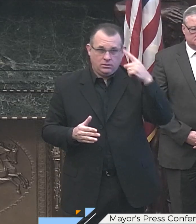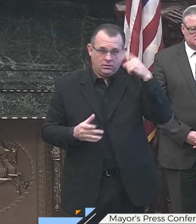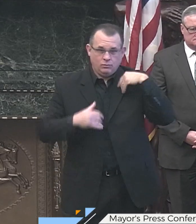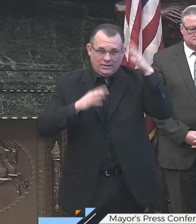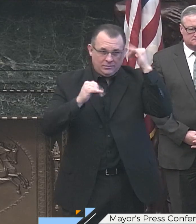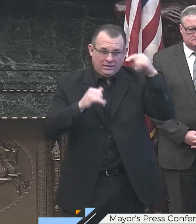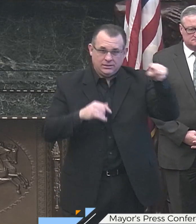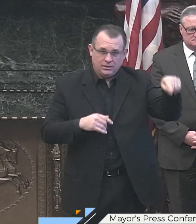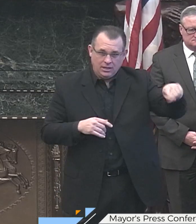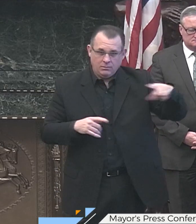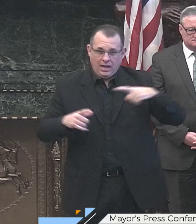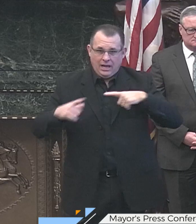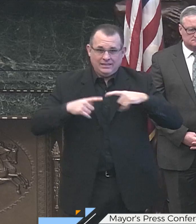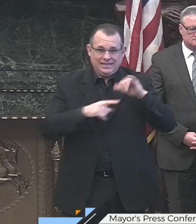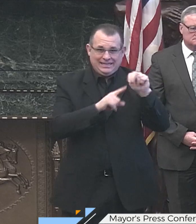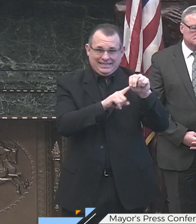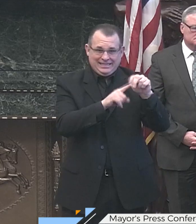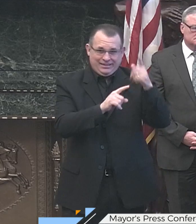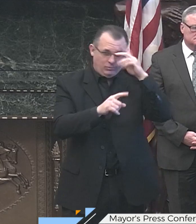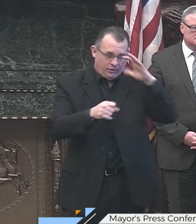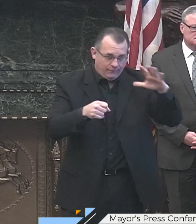fully operational this weekend.